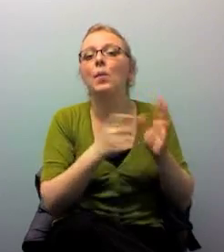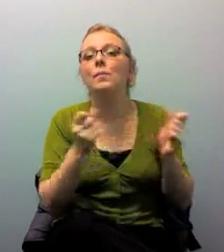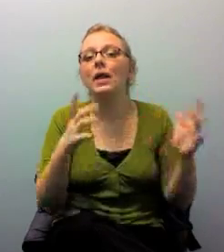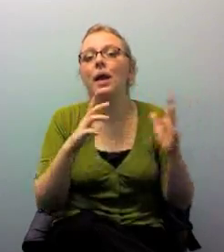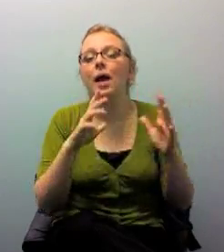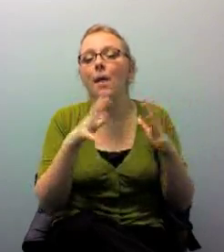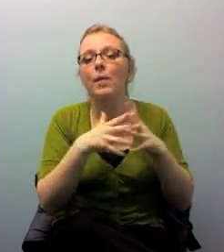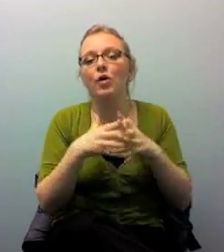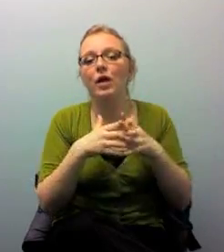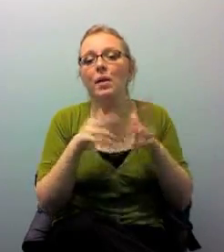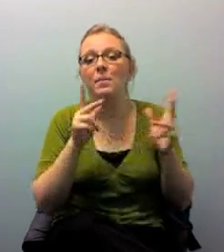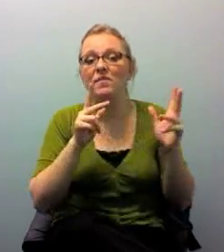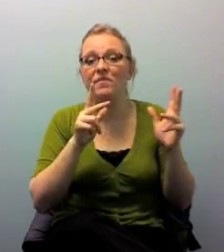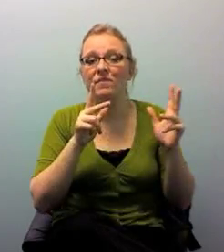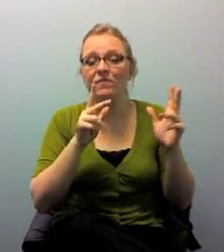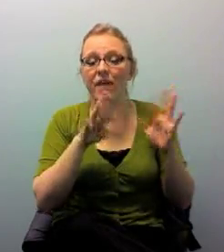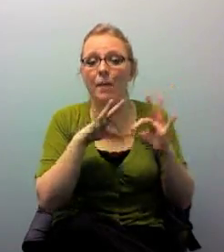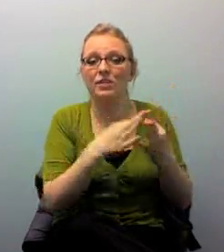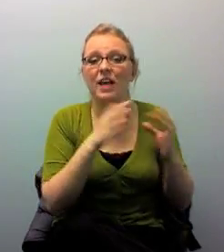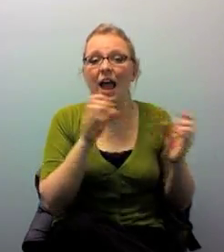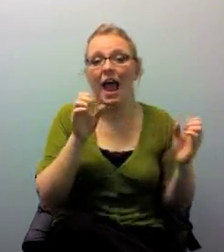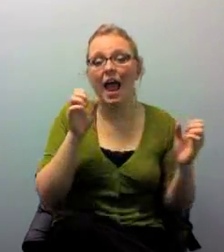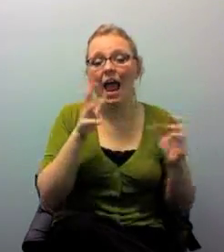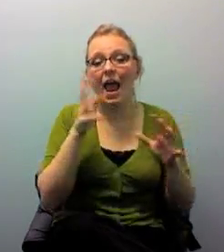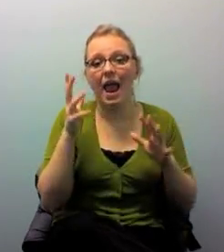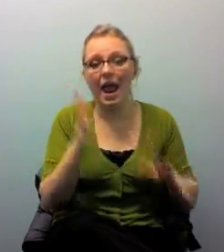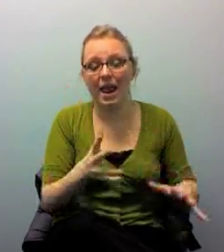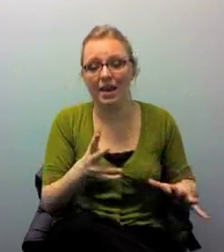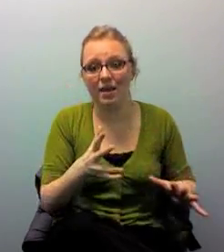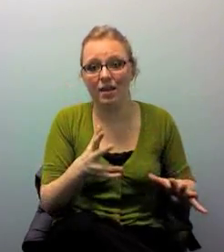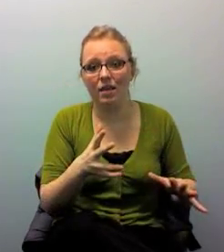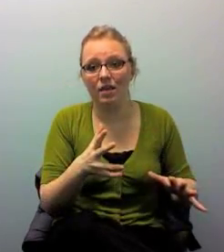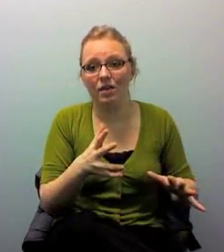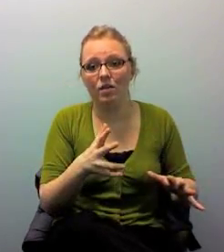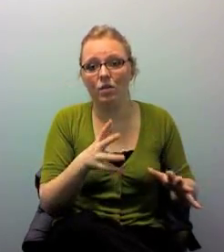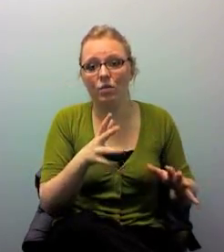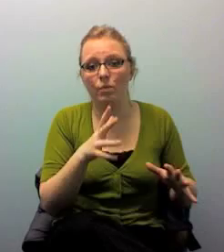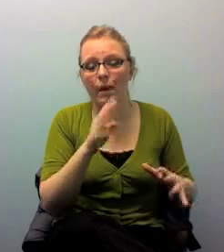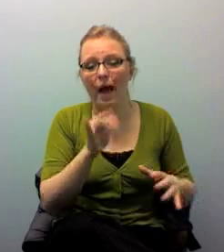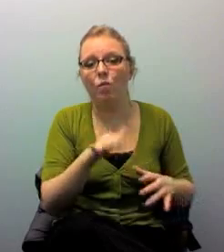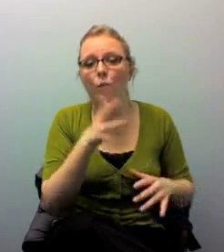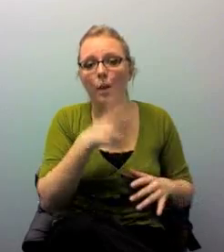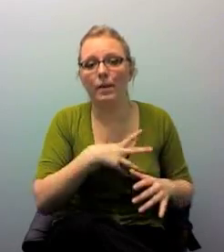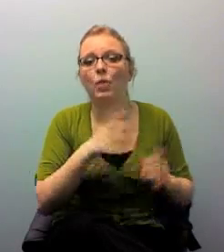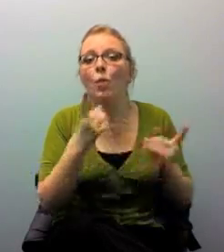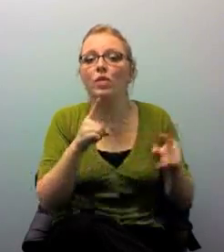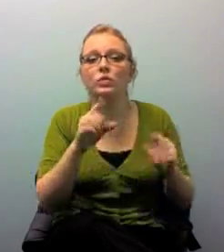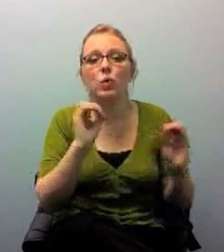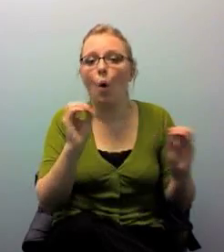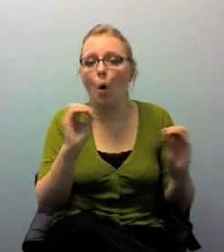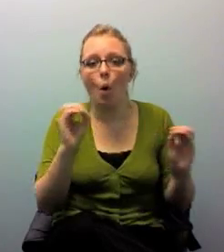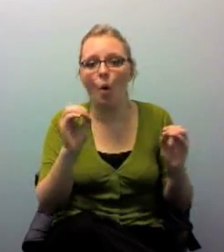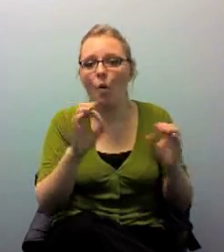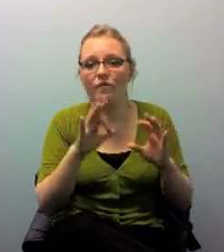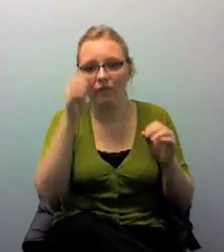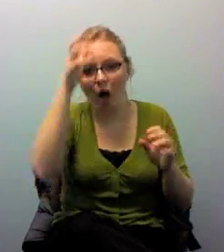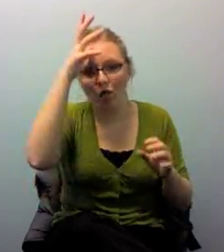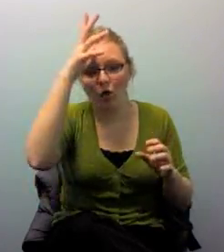are headed by a woman and there's no father around. This is a cultural boundary, and teenagers feel different